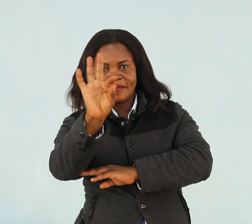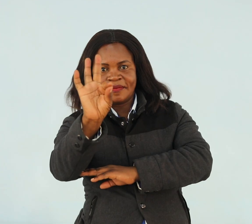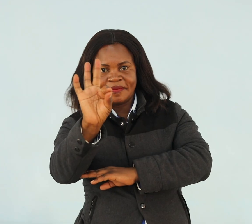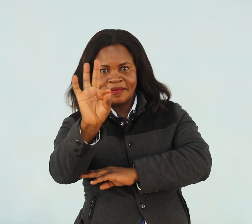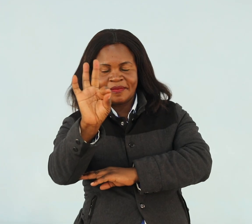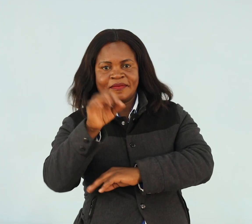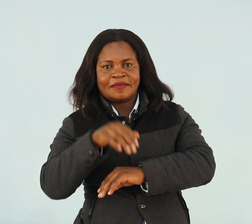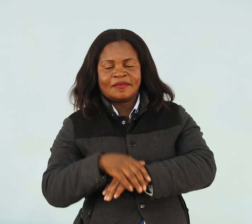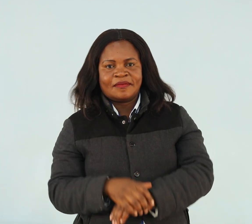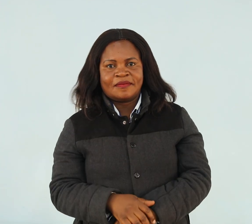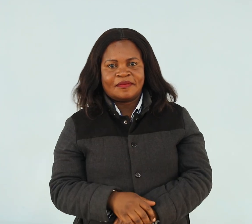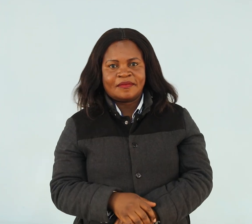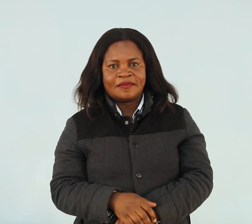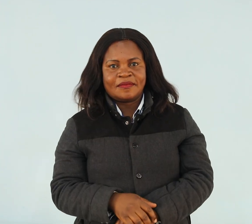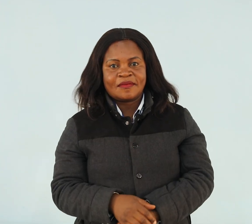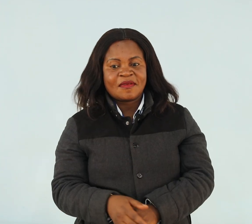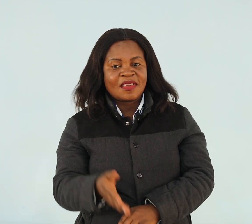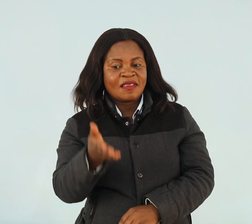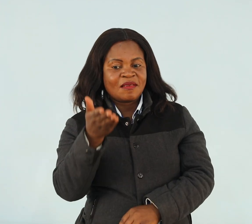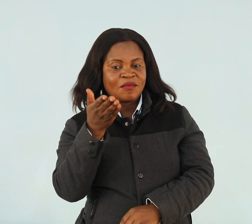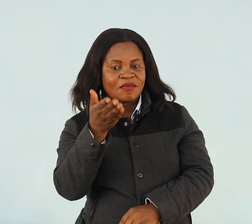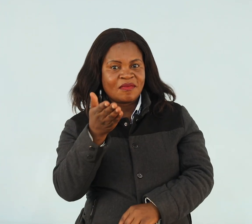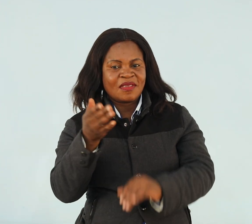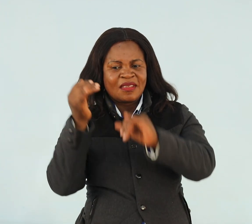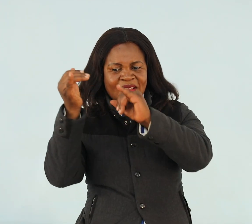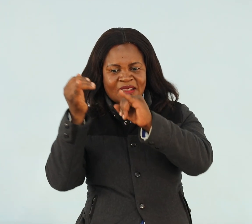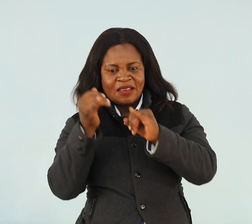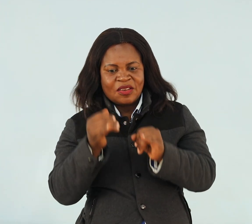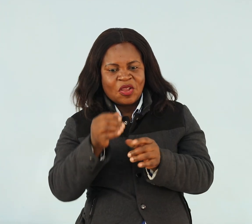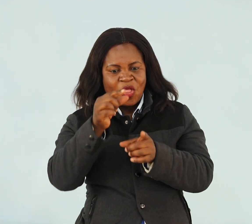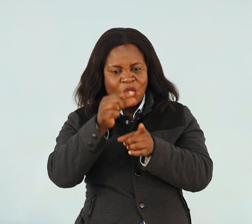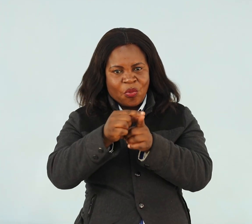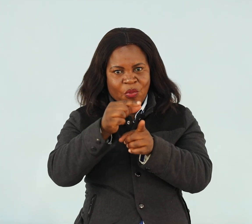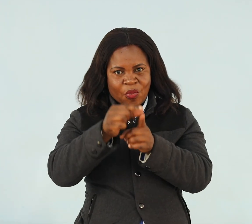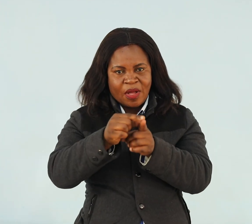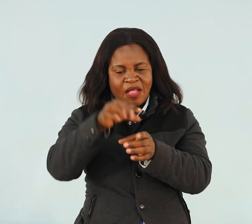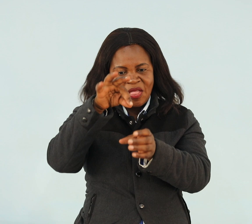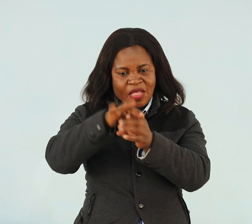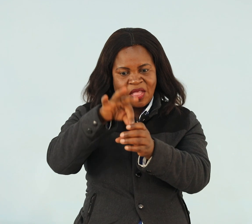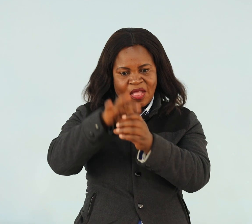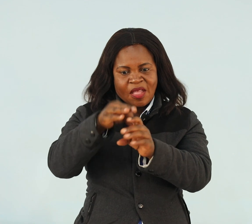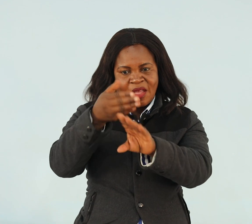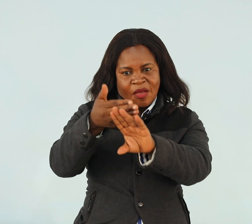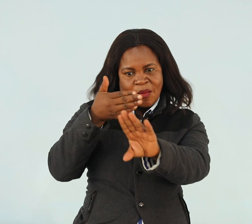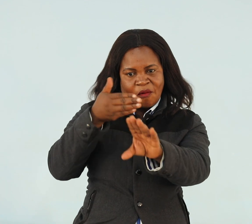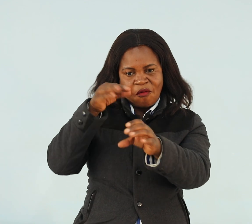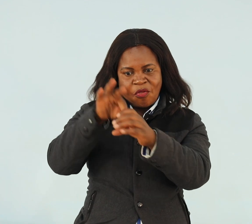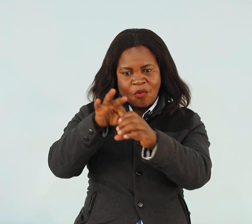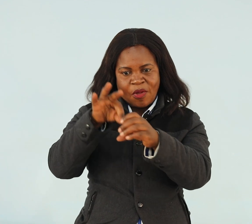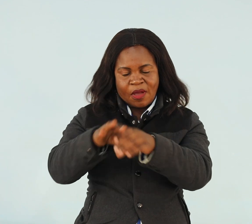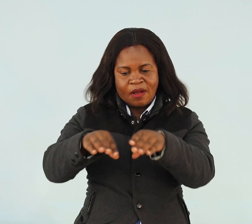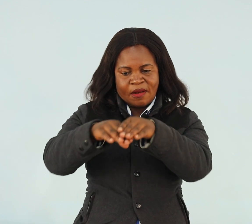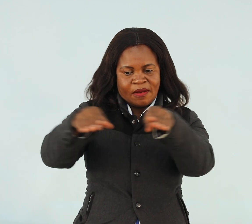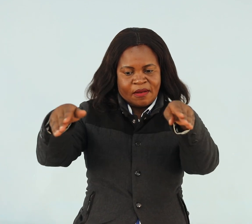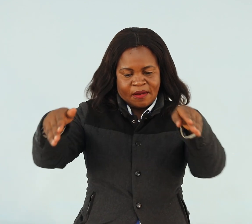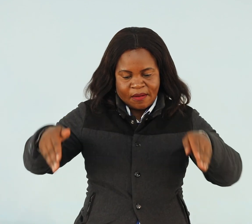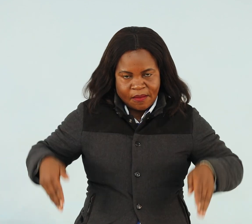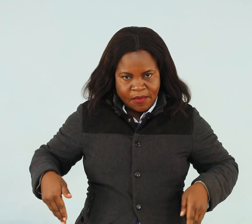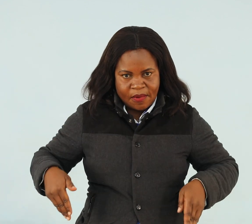The provision introduces the word electoral before the word boundaries in the provision to